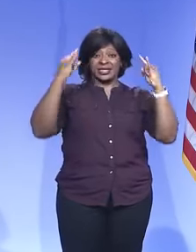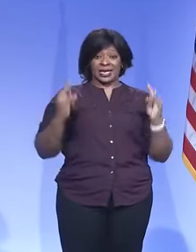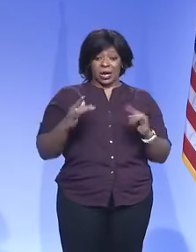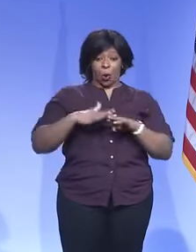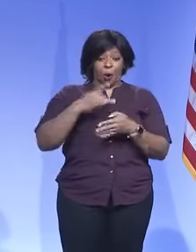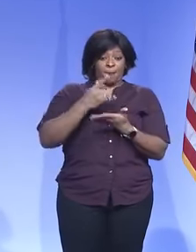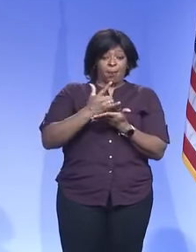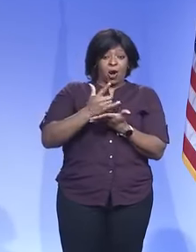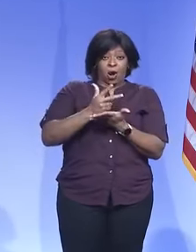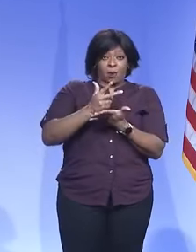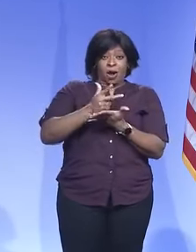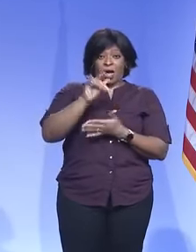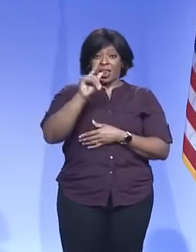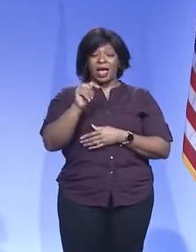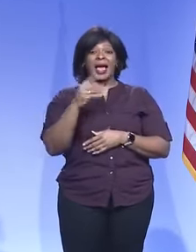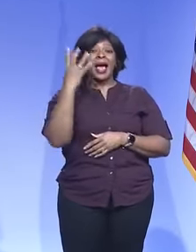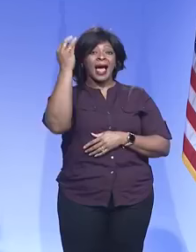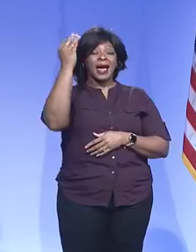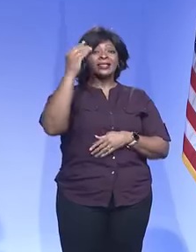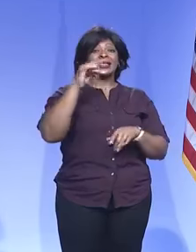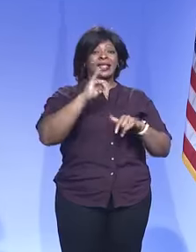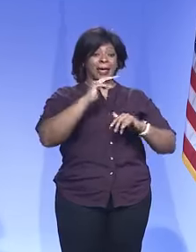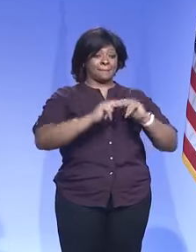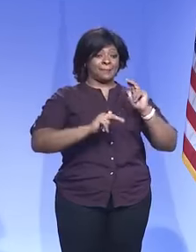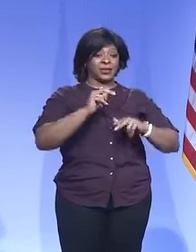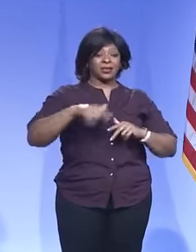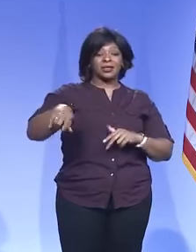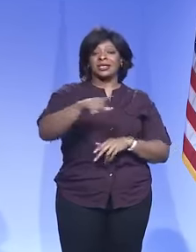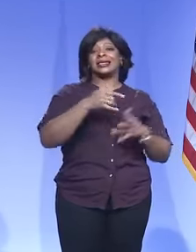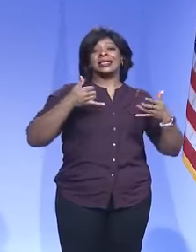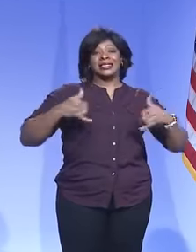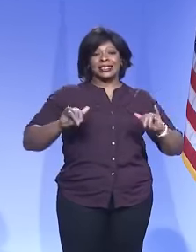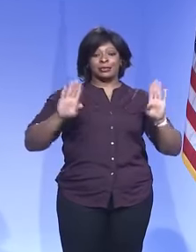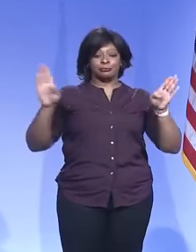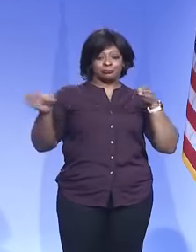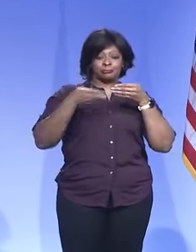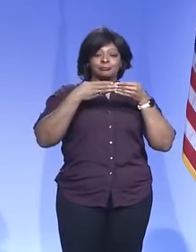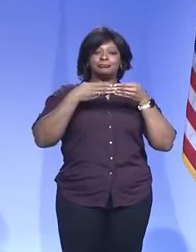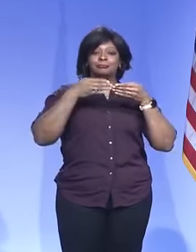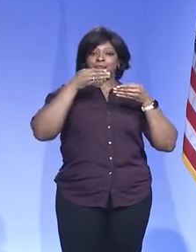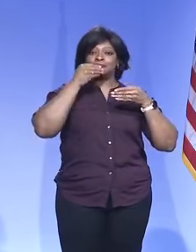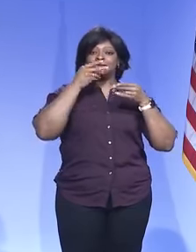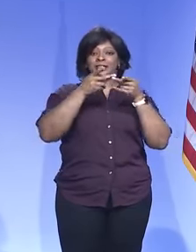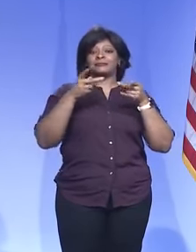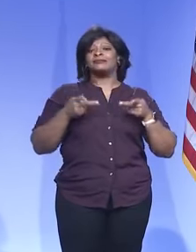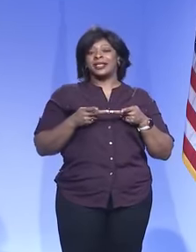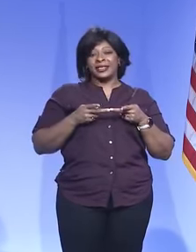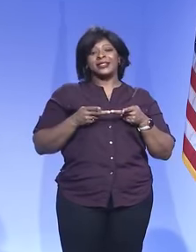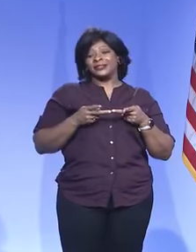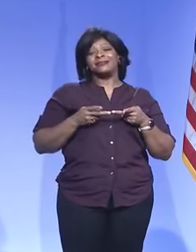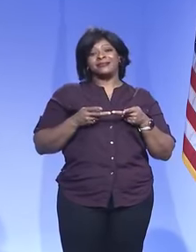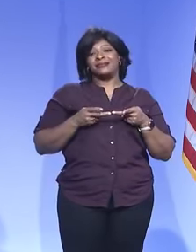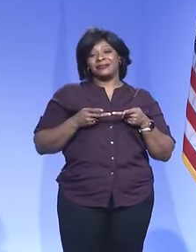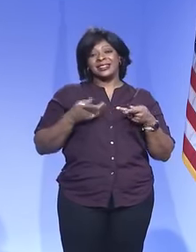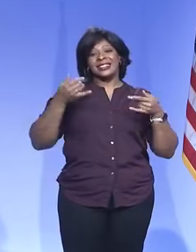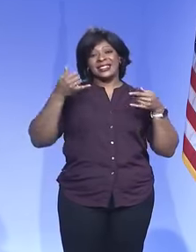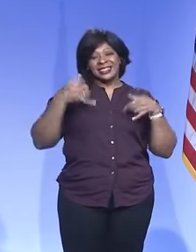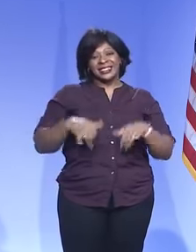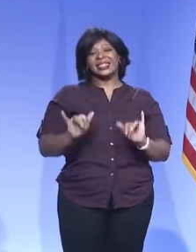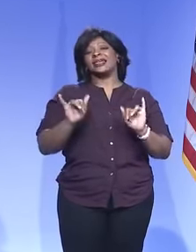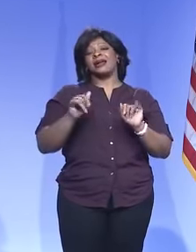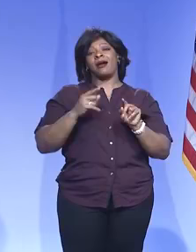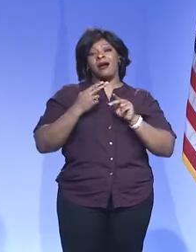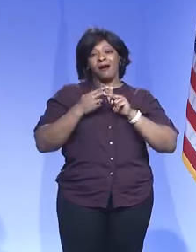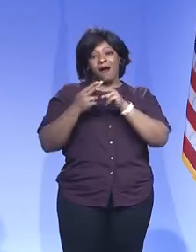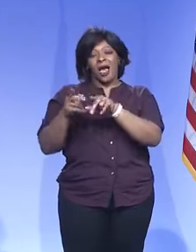it's outside the normal structure of a building, is still an enclosed space and is then therefore treated